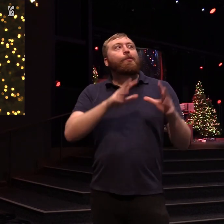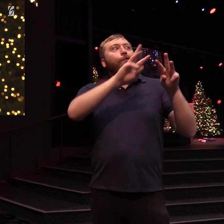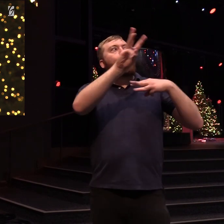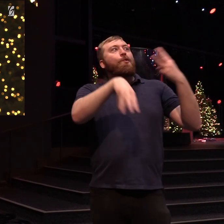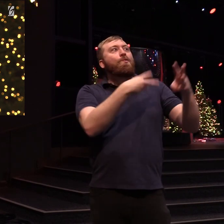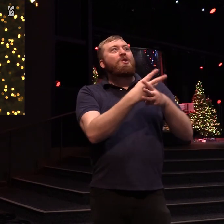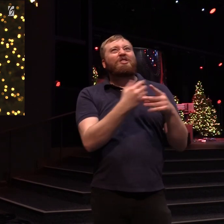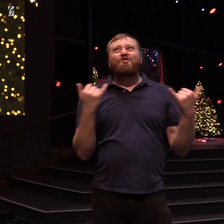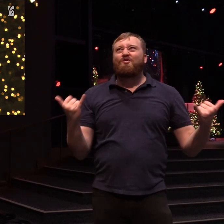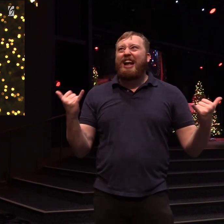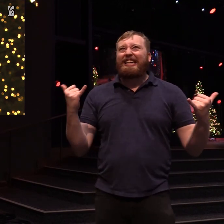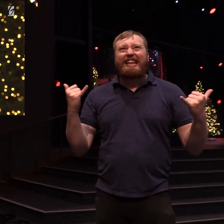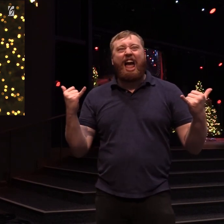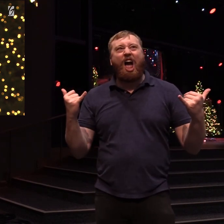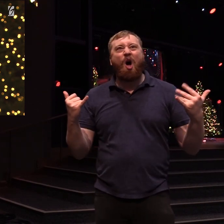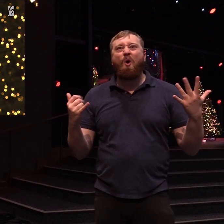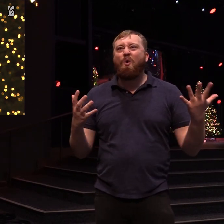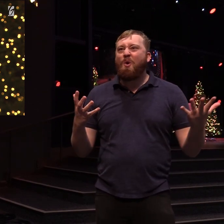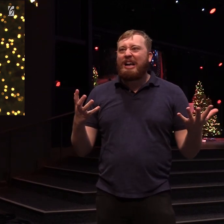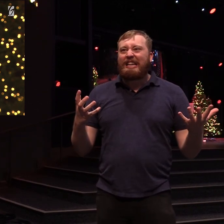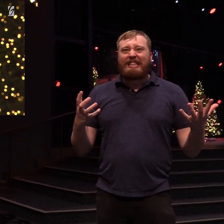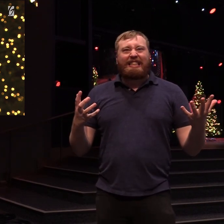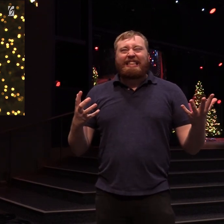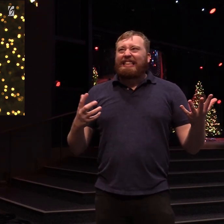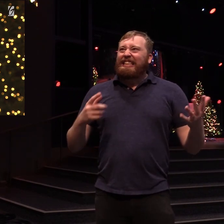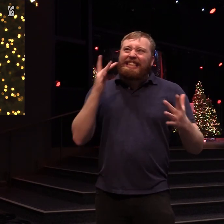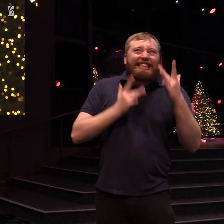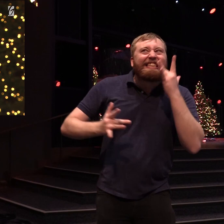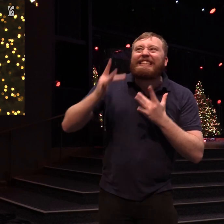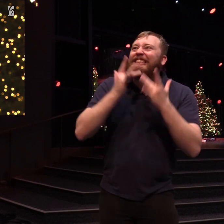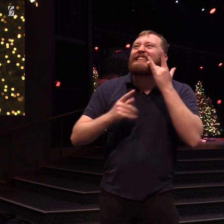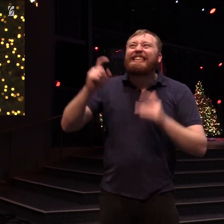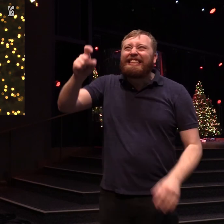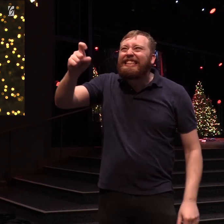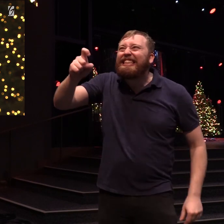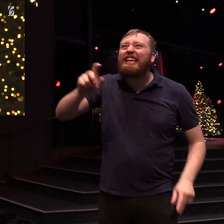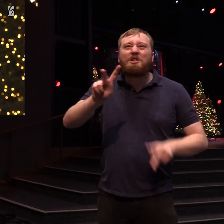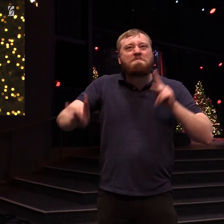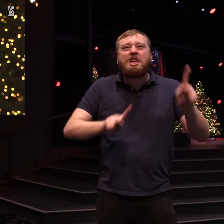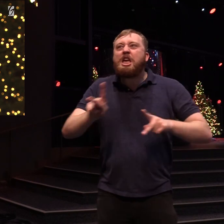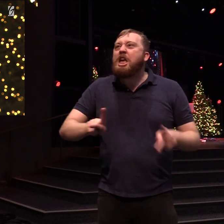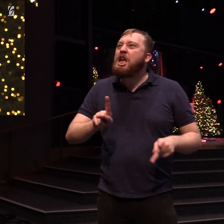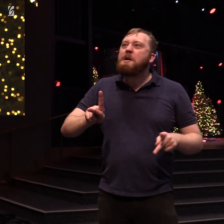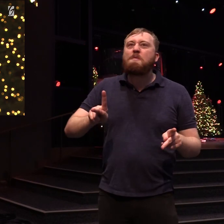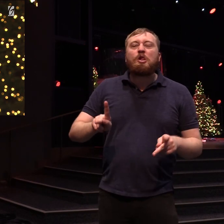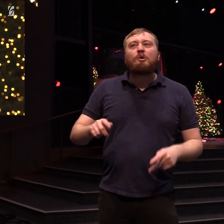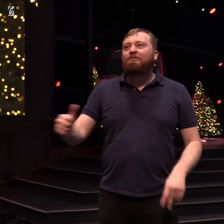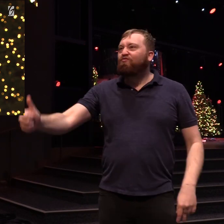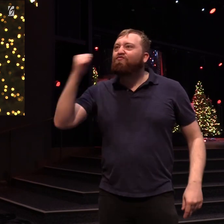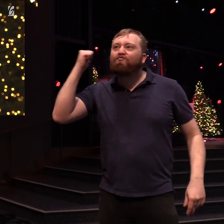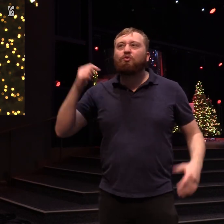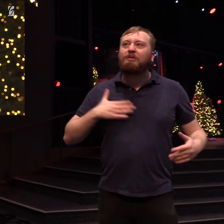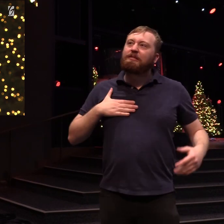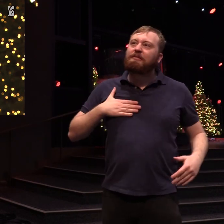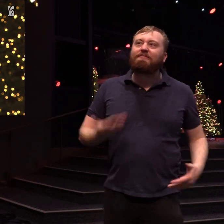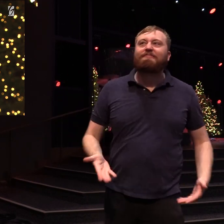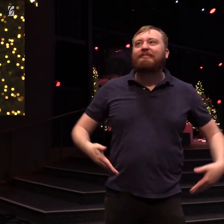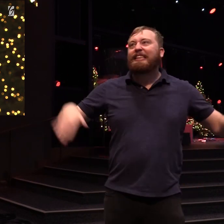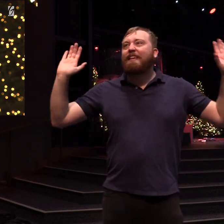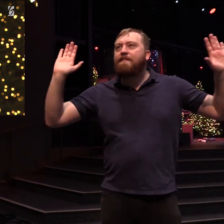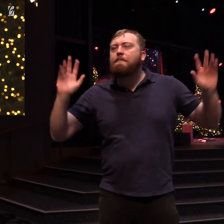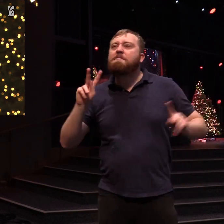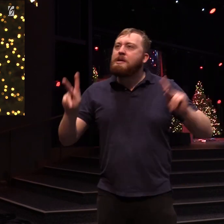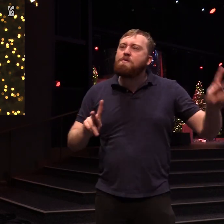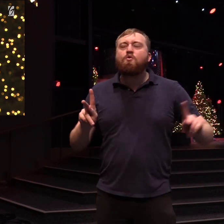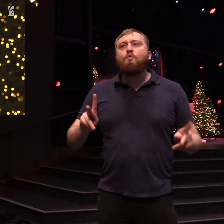is clamoring right now for some people who aren't giving up, some people who are willing to climb out of